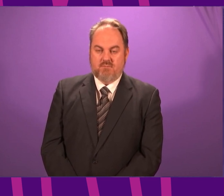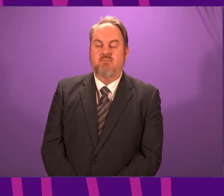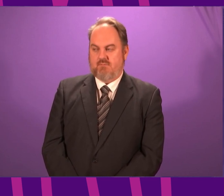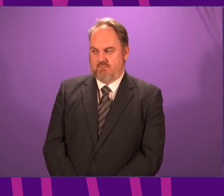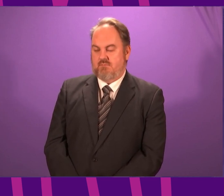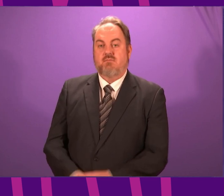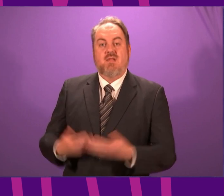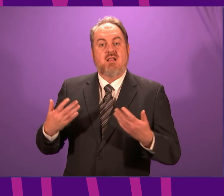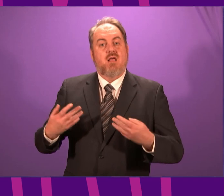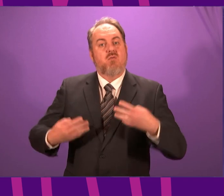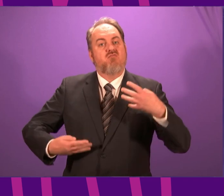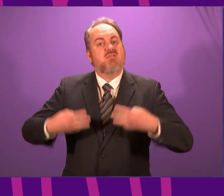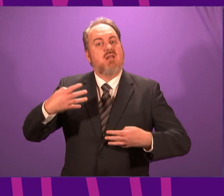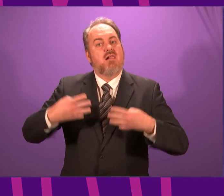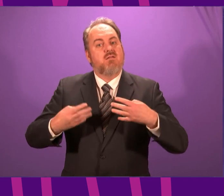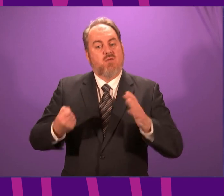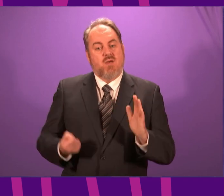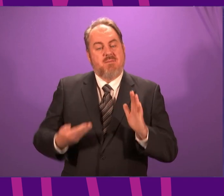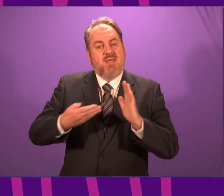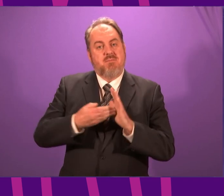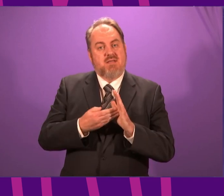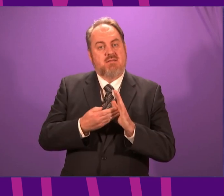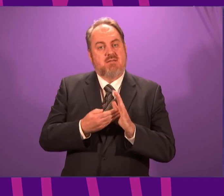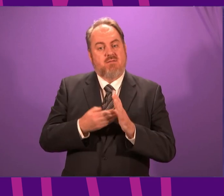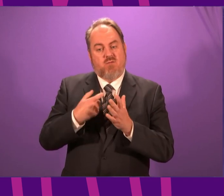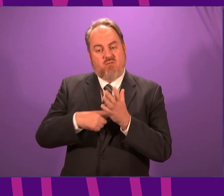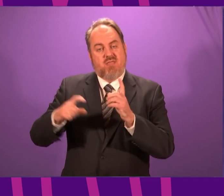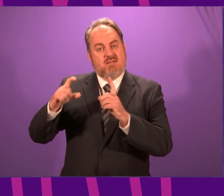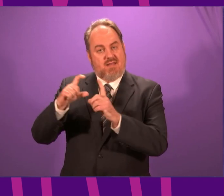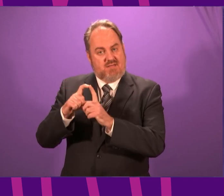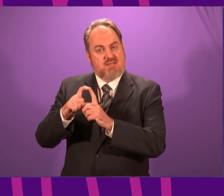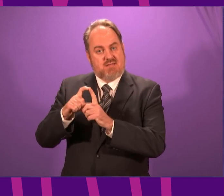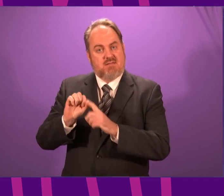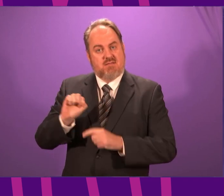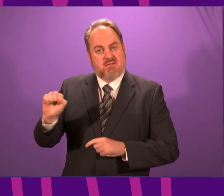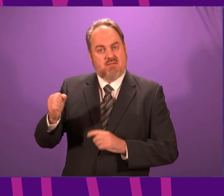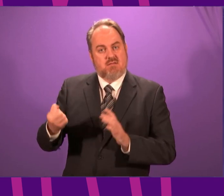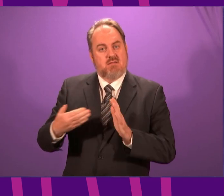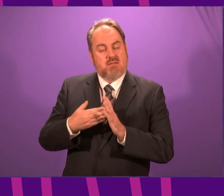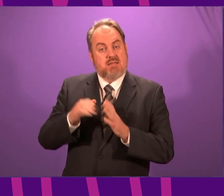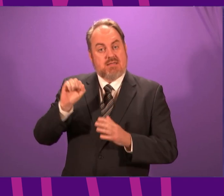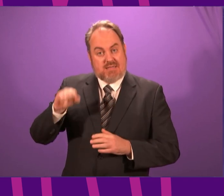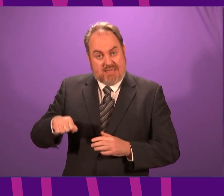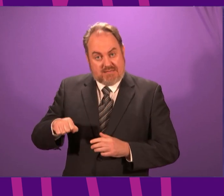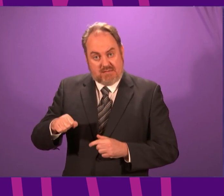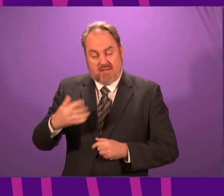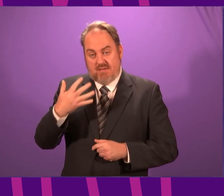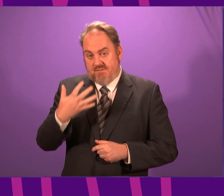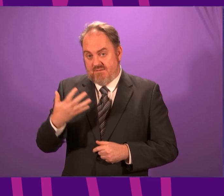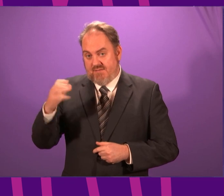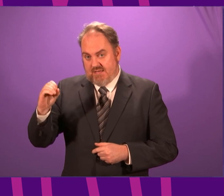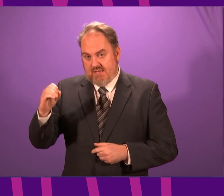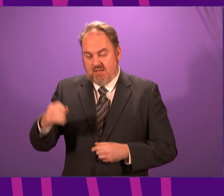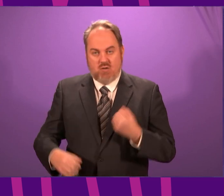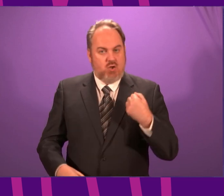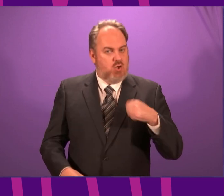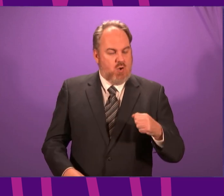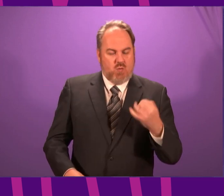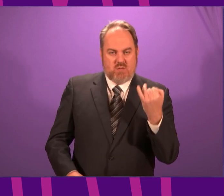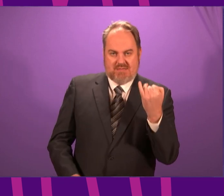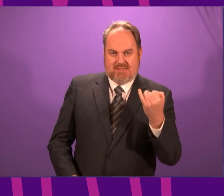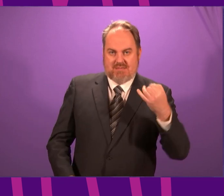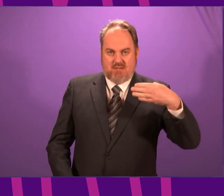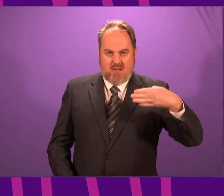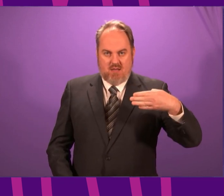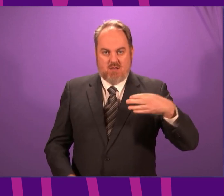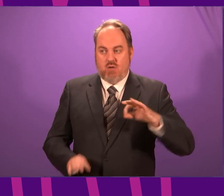Thank you. The result of the vote on amendment number 23133.4 in the name of Ruth Davidson is yes 50, no 69.